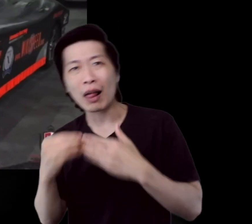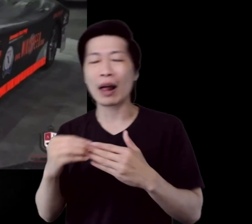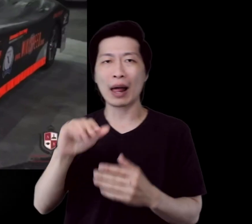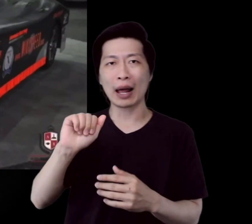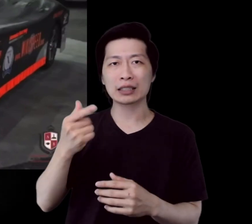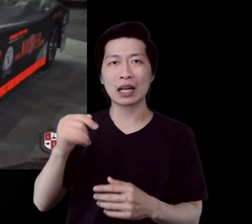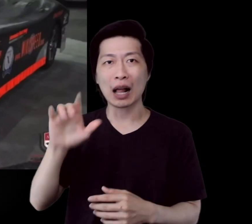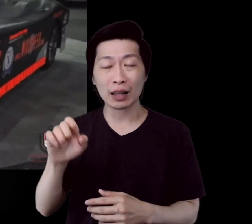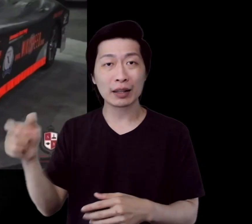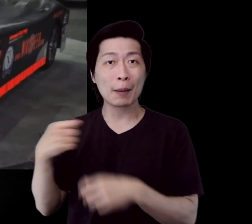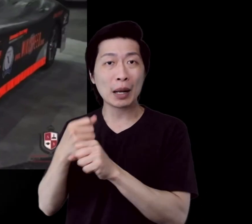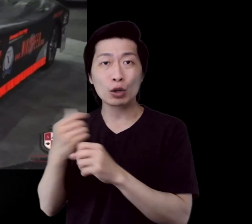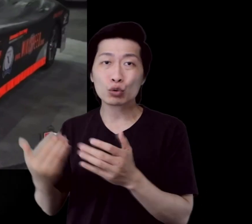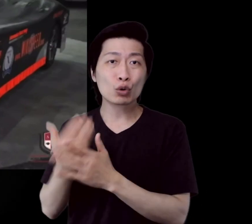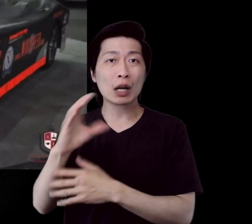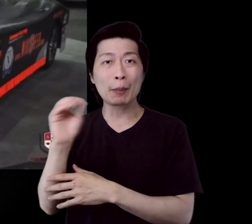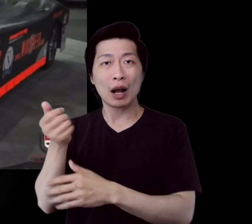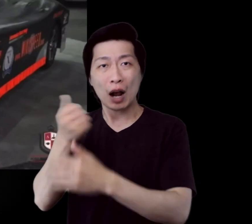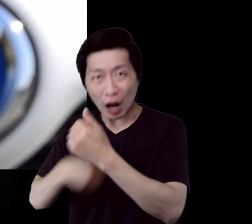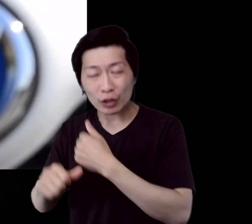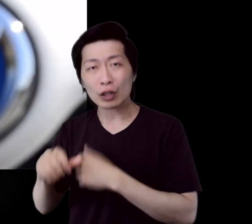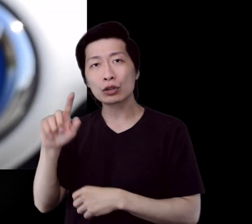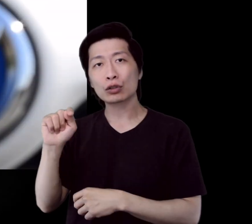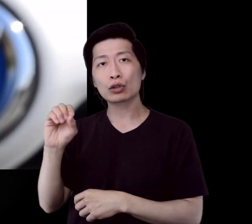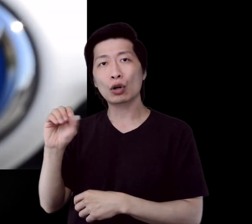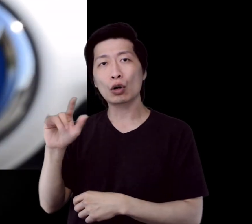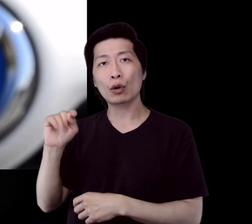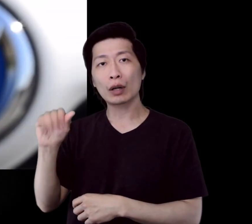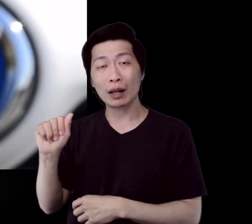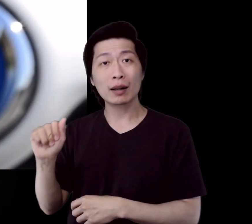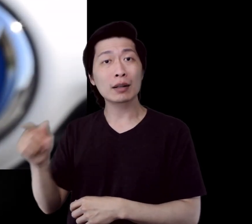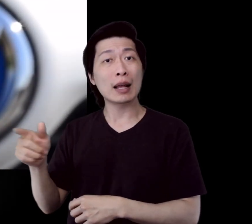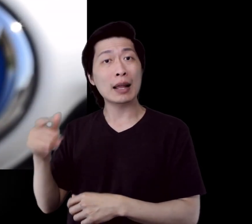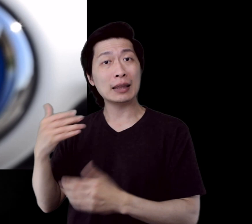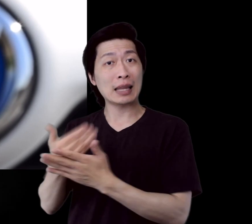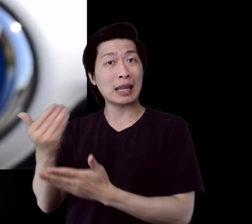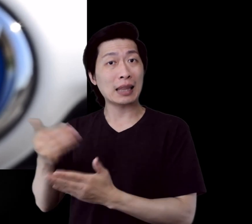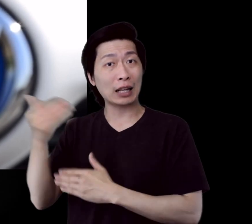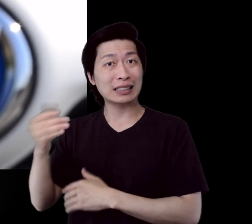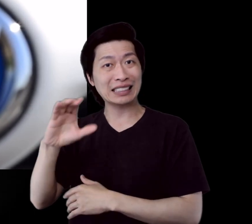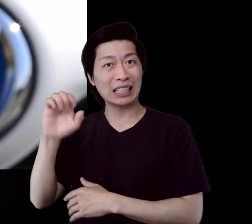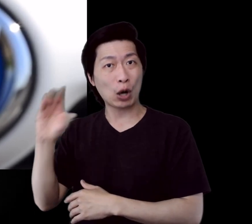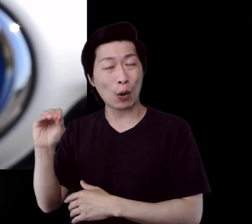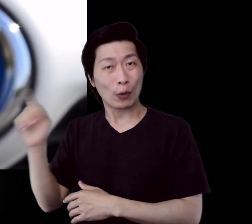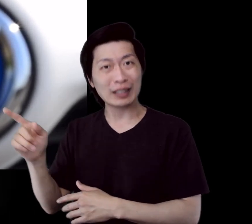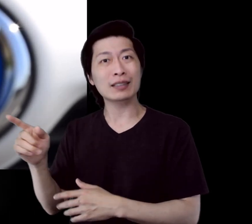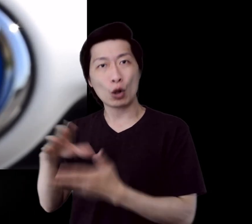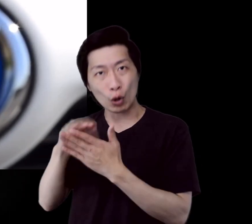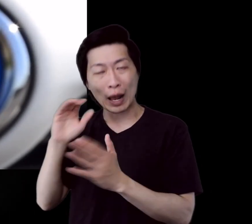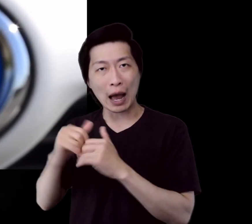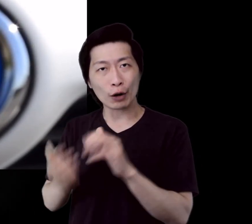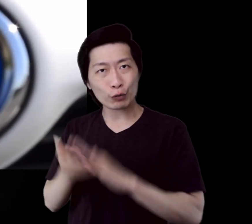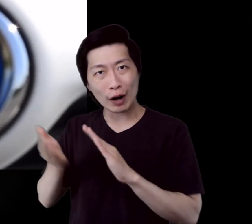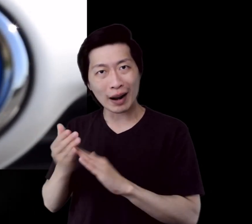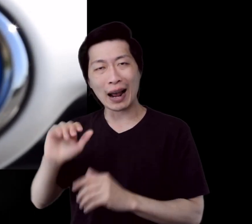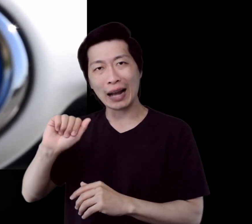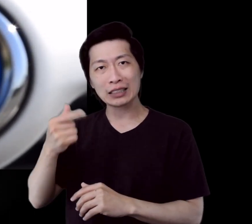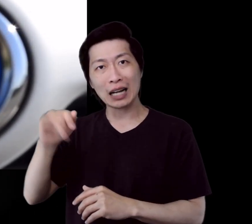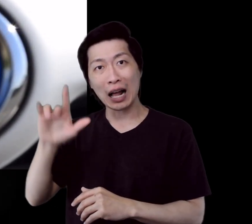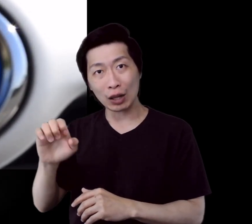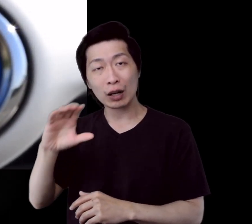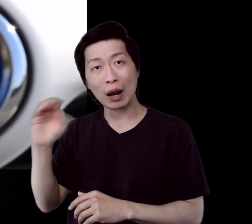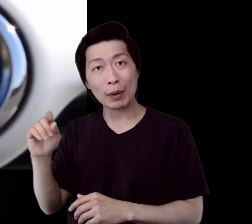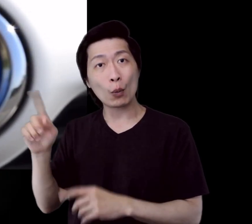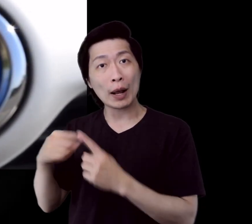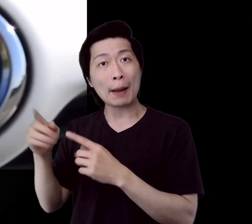they are making a whole new company under Toyota, where the next CEO of Toyota is working and learning how to run an agile company. And